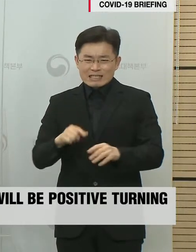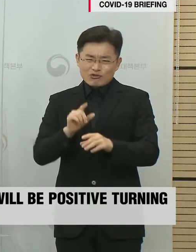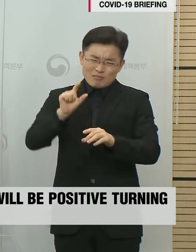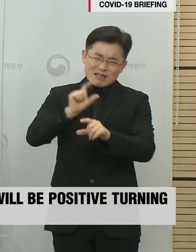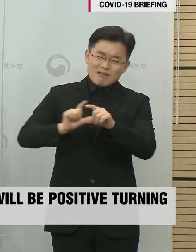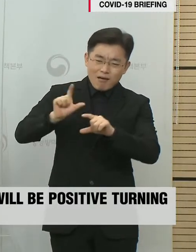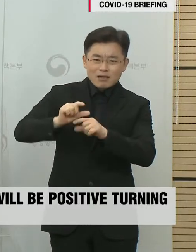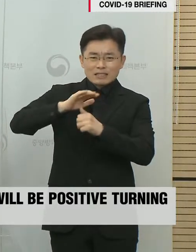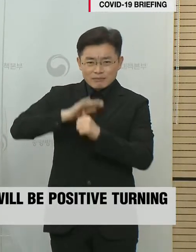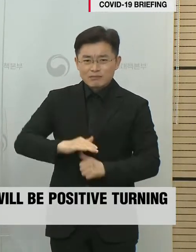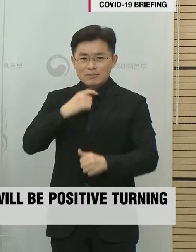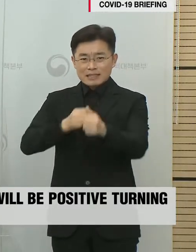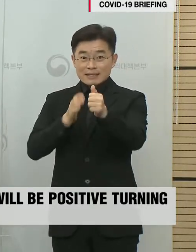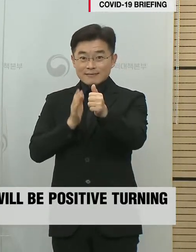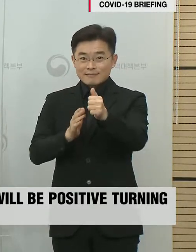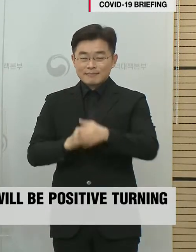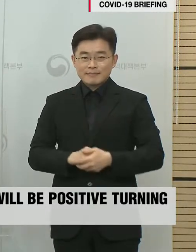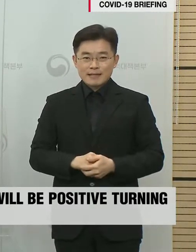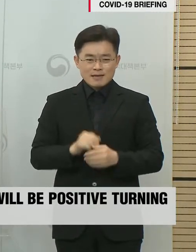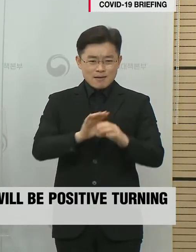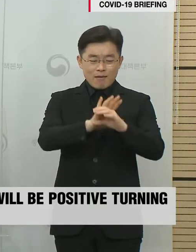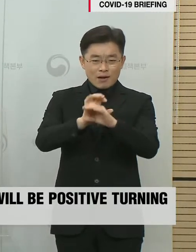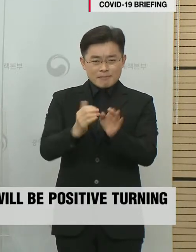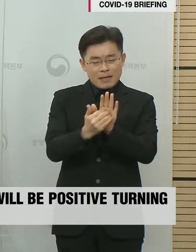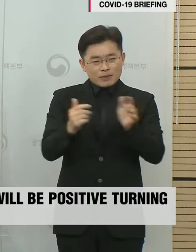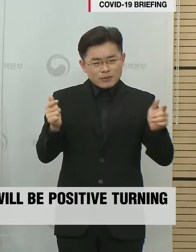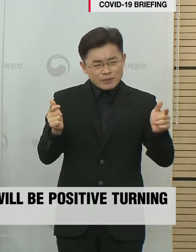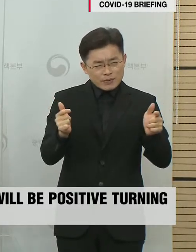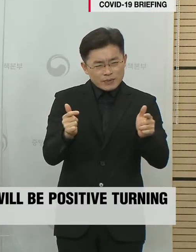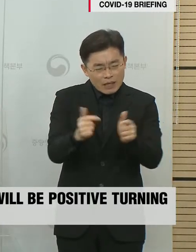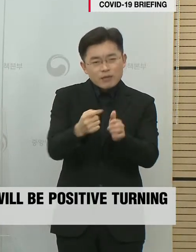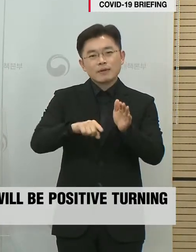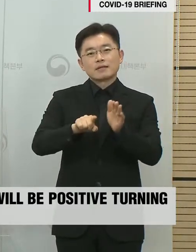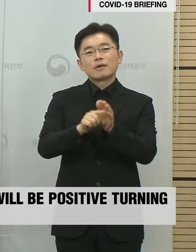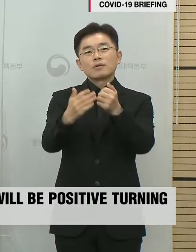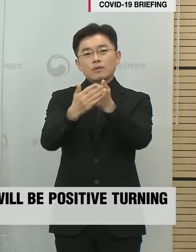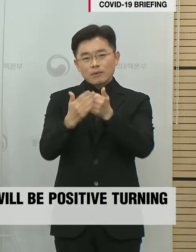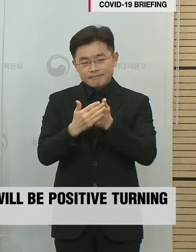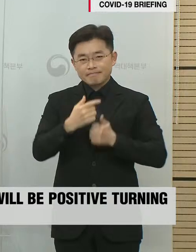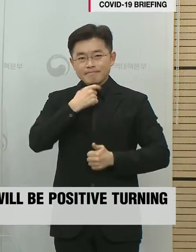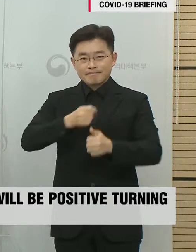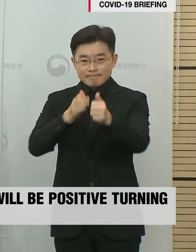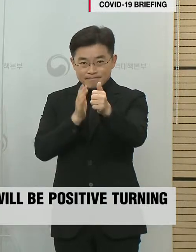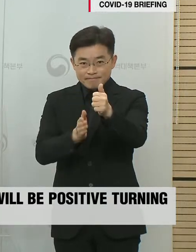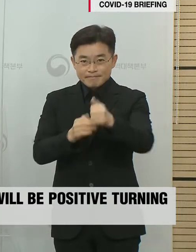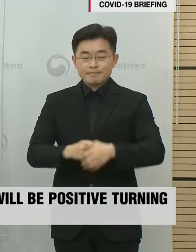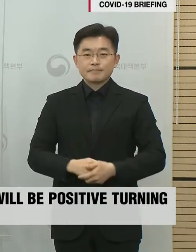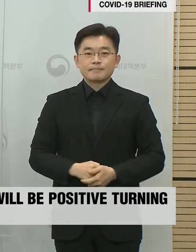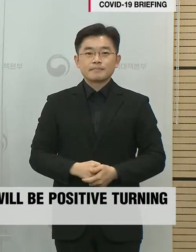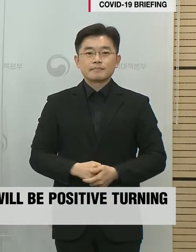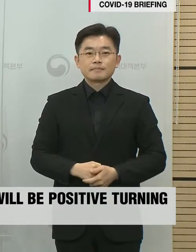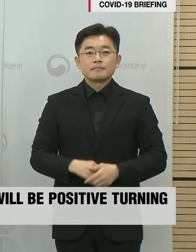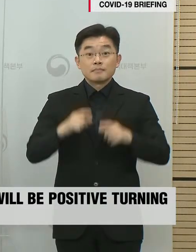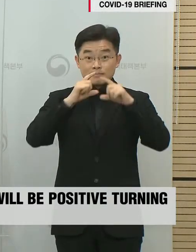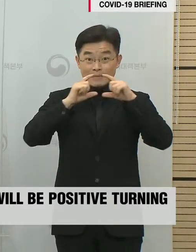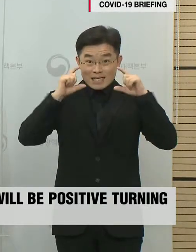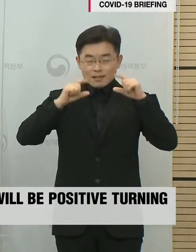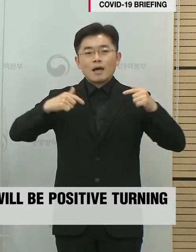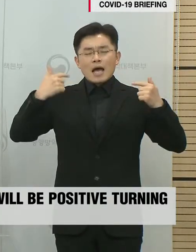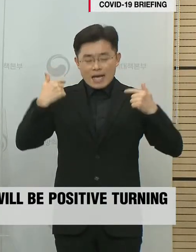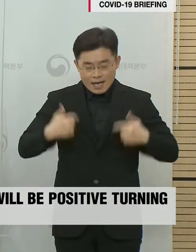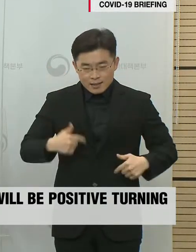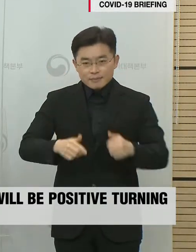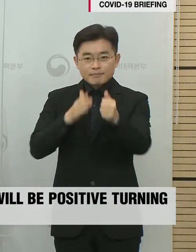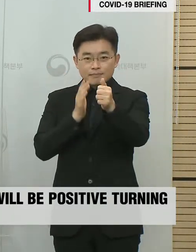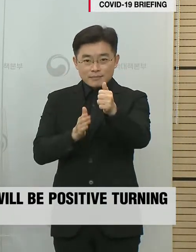through great resurgences in the virus, and please endure with us even longer. And please stay safe and sound until